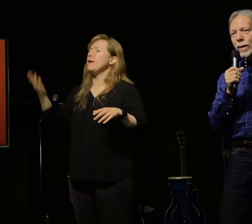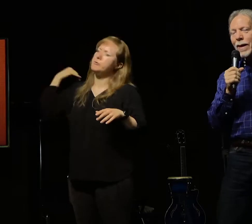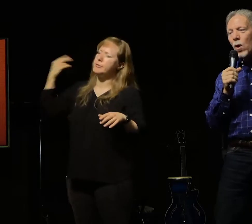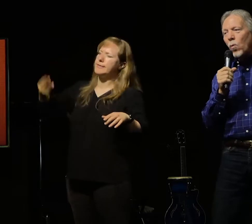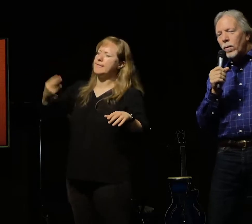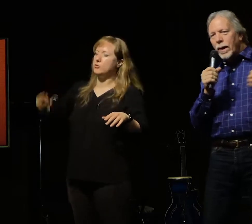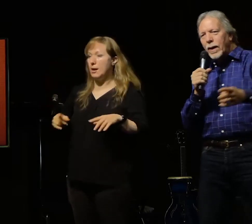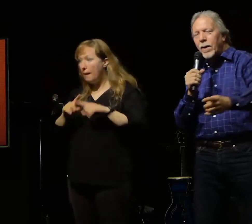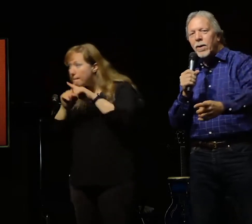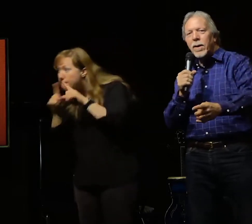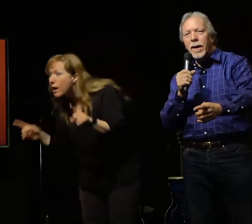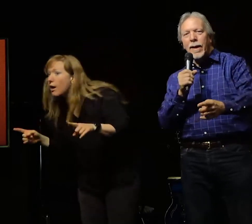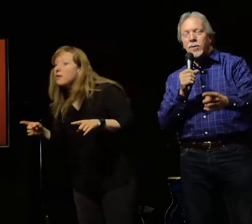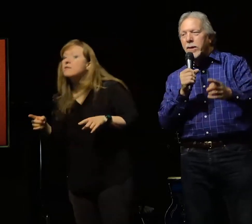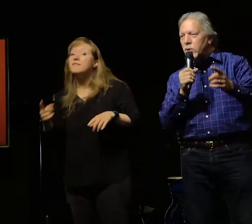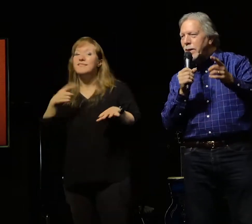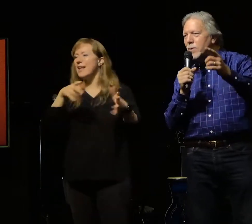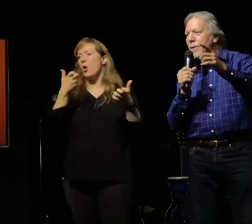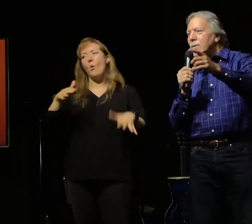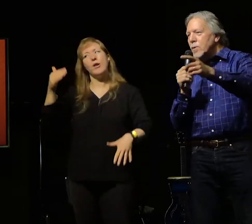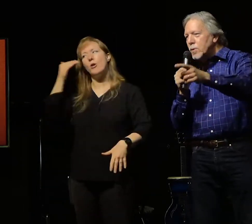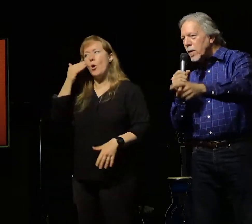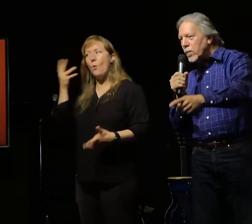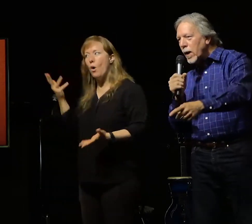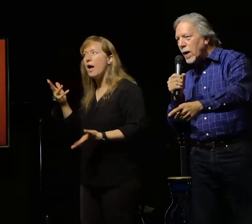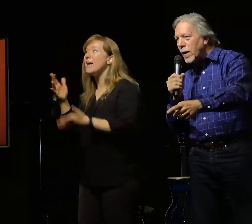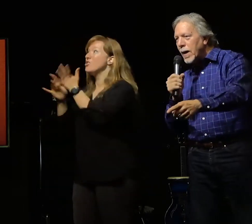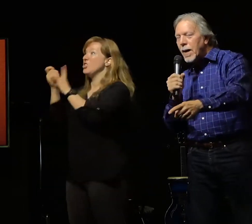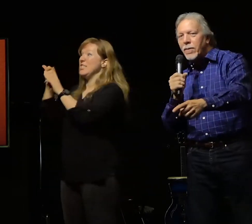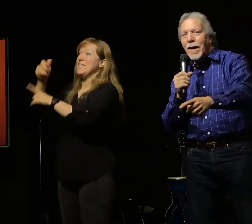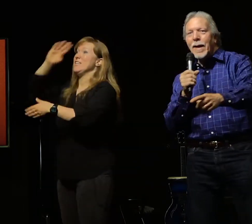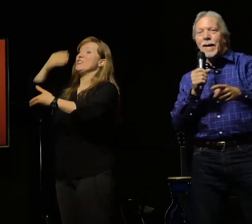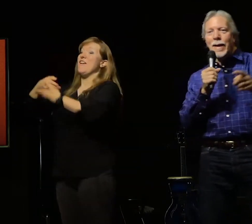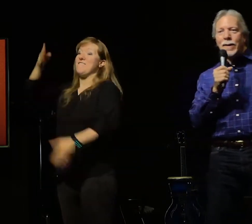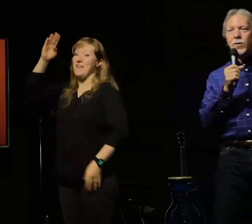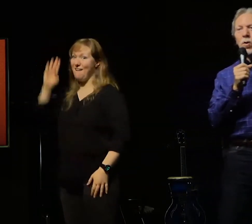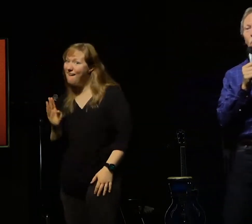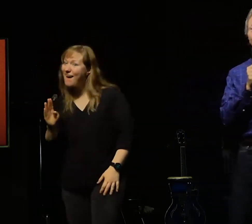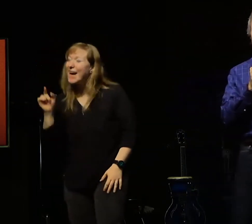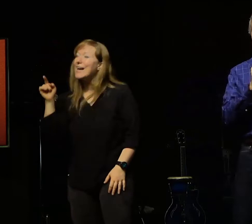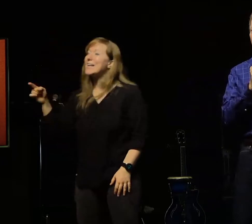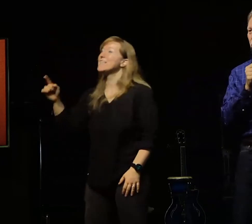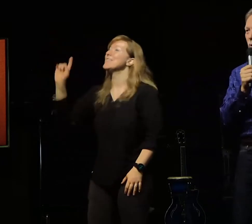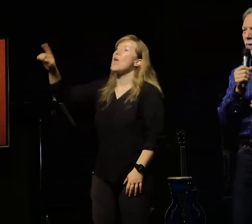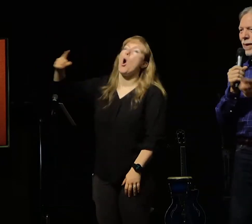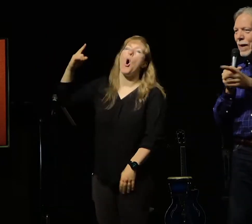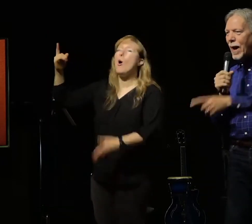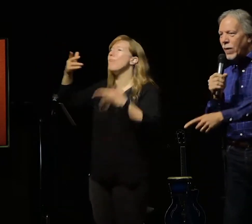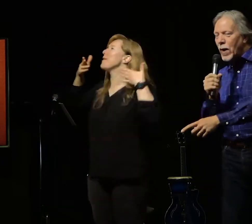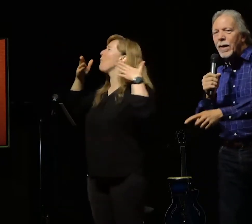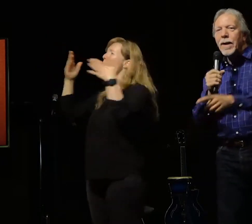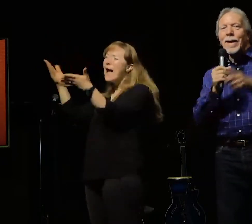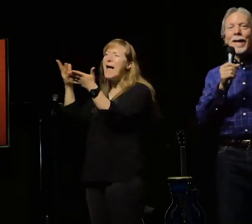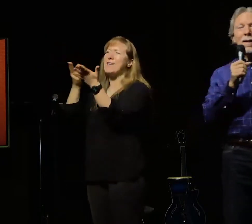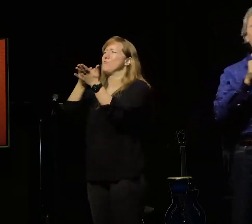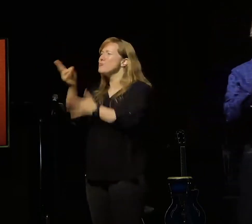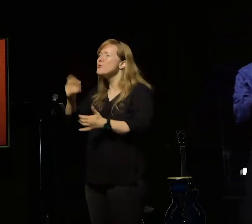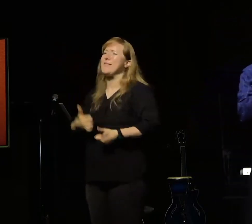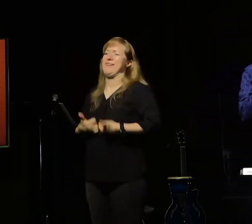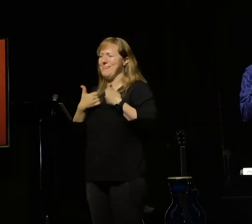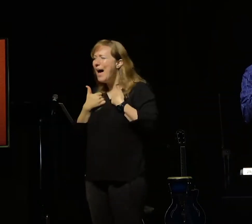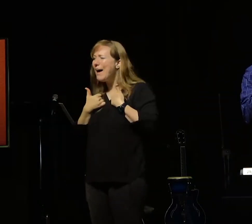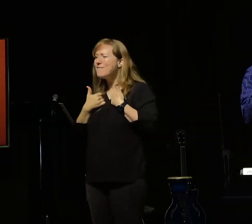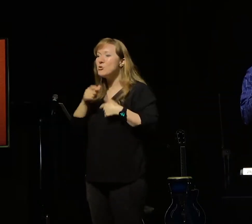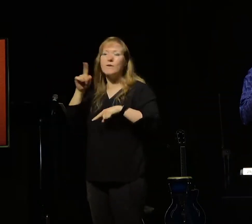What they don't want to hear is that Jesus is a son of God, that he is the way, the truth, and the life, and that no